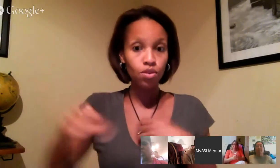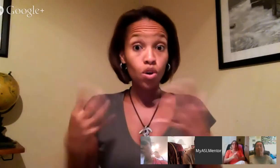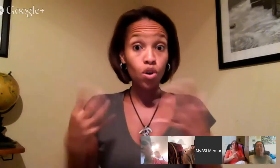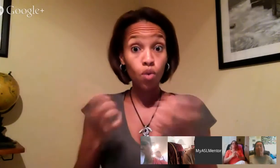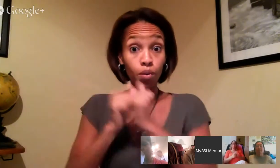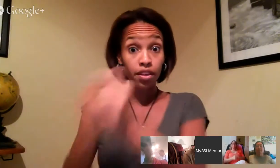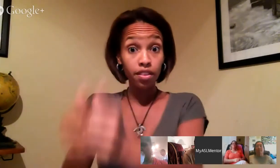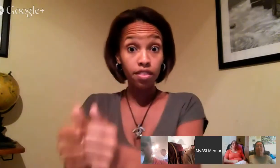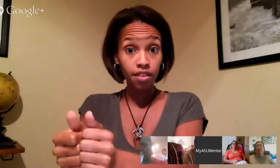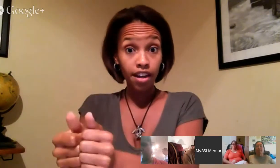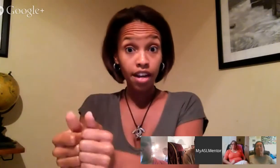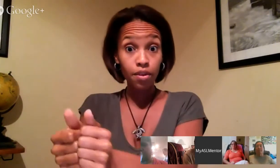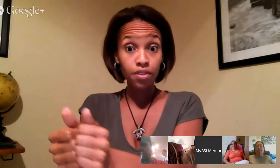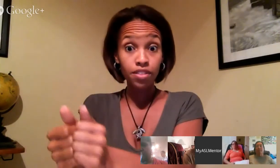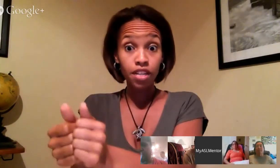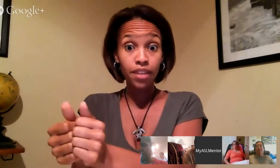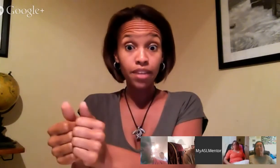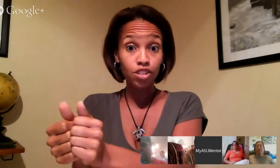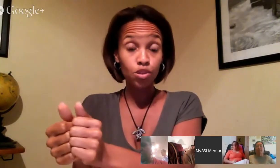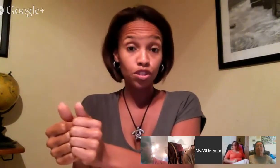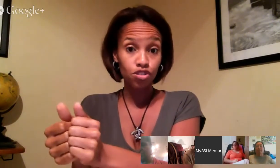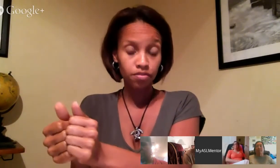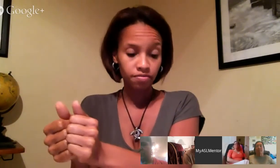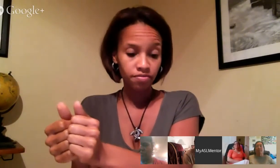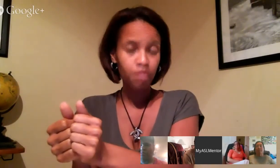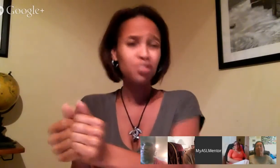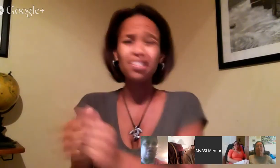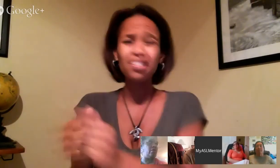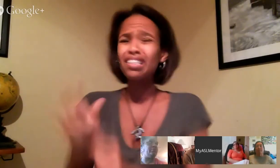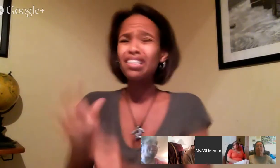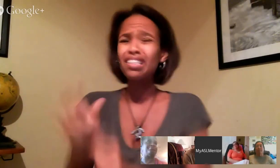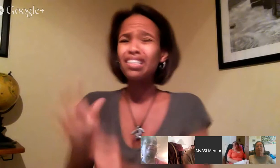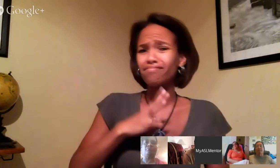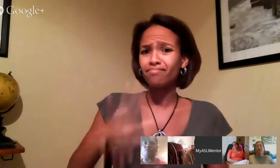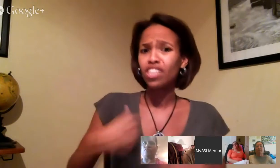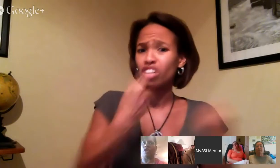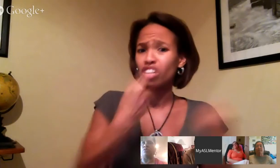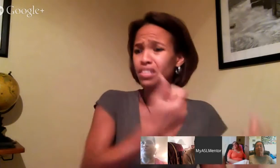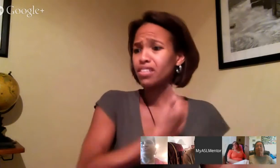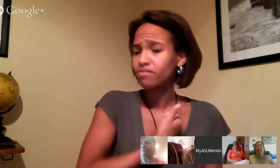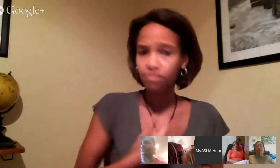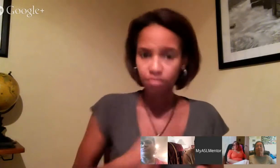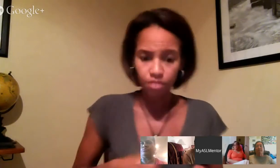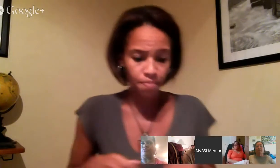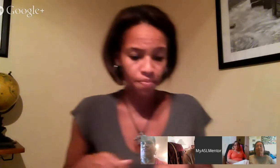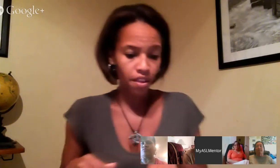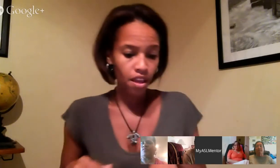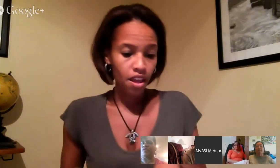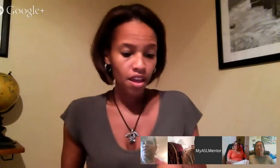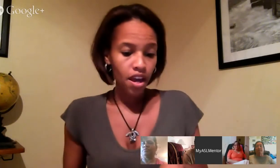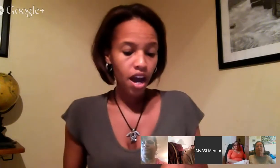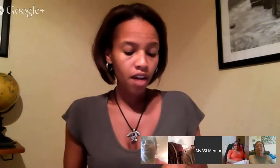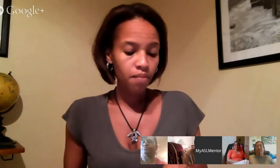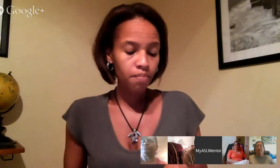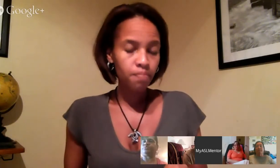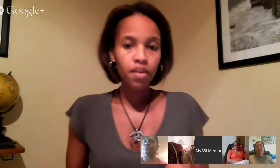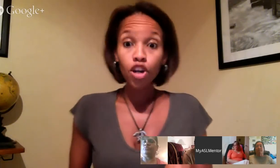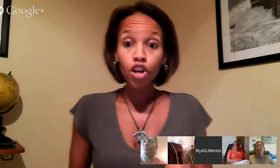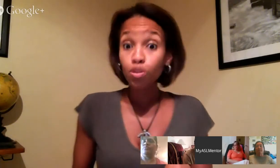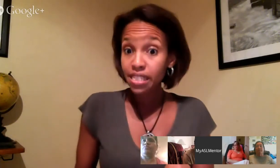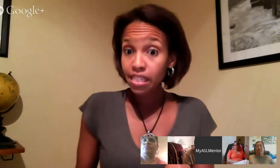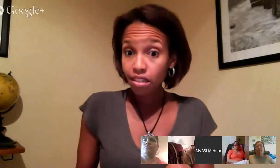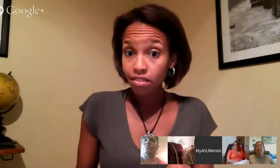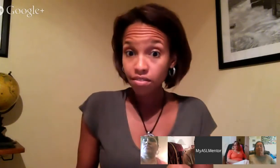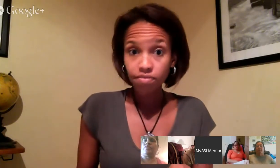to? Want with? Eyebrows up, yes, no question. Just say, no, I'm fine. I'll grab my okay. Are